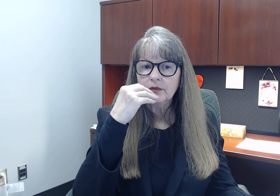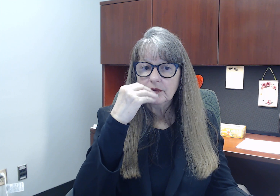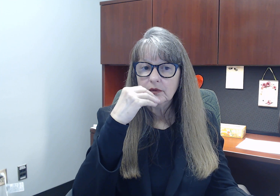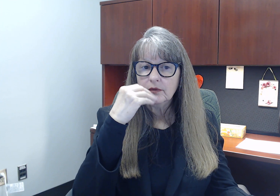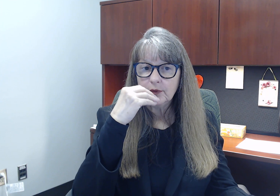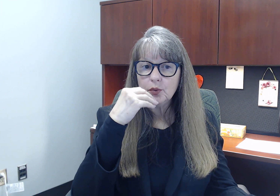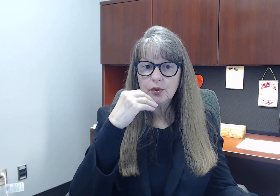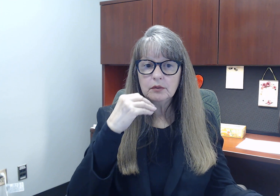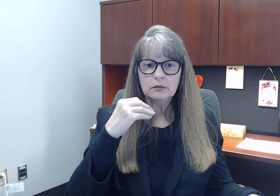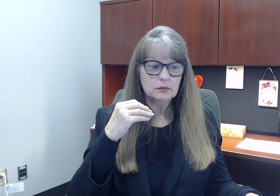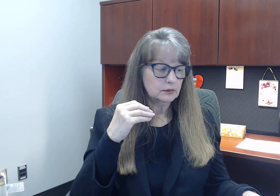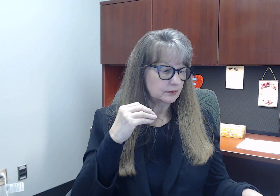Food.